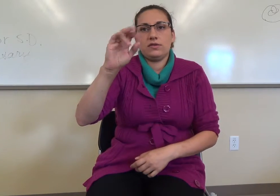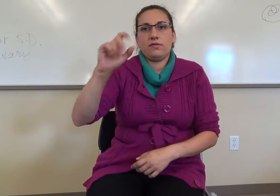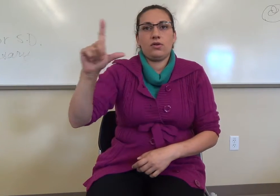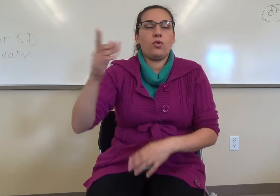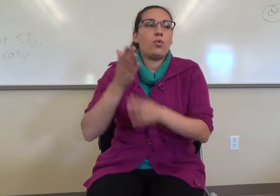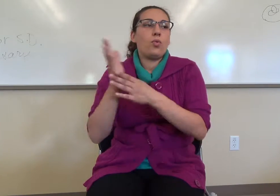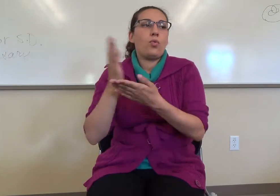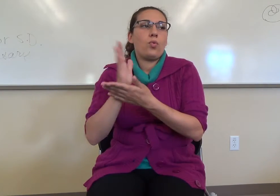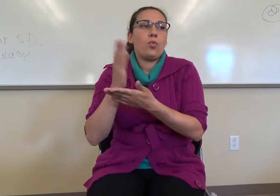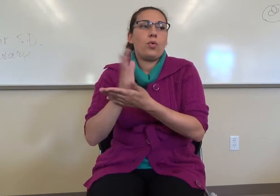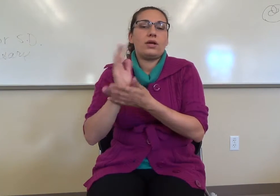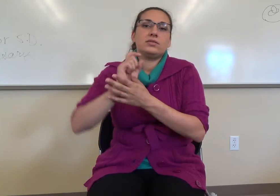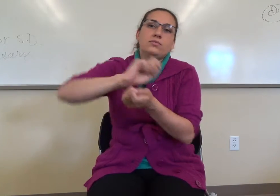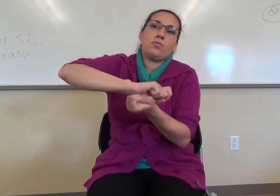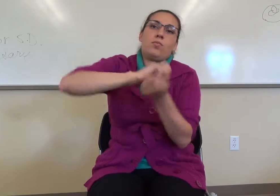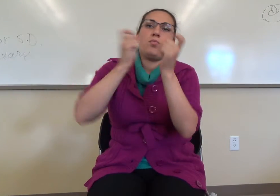does this make you think of?